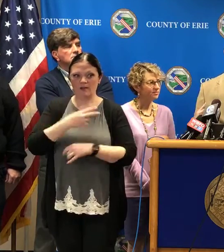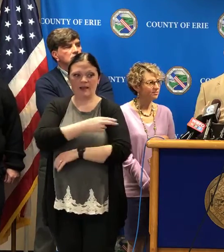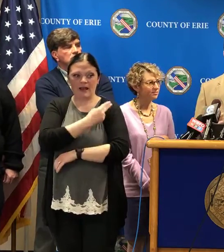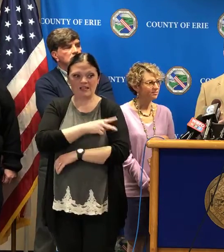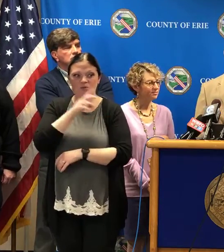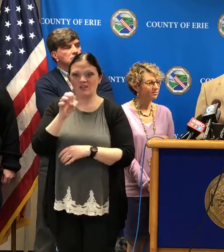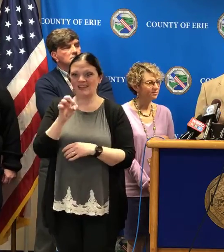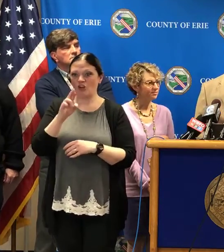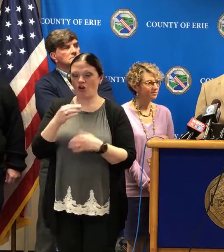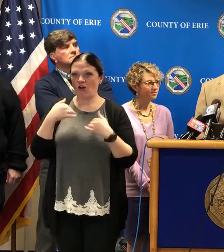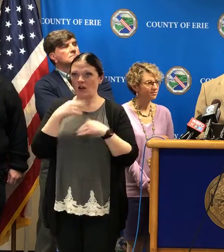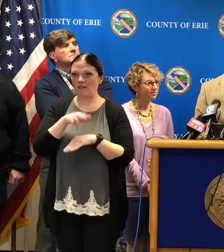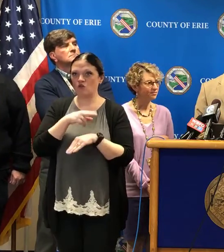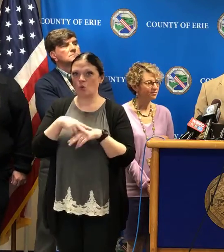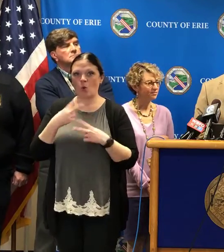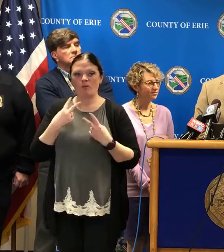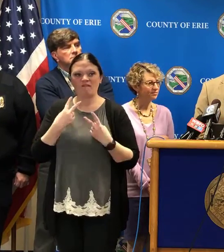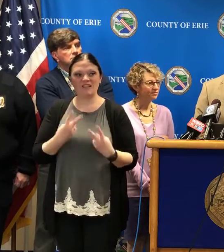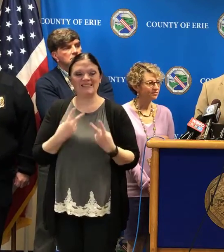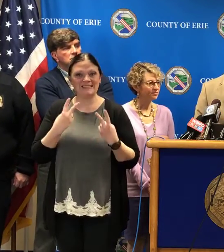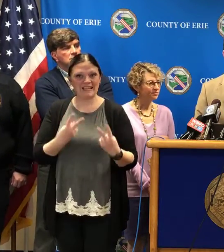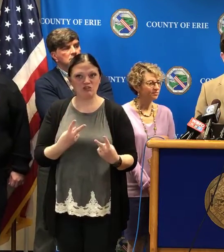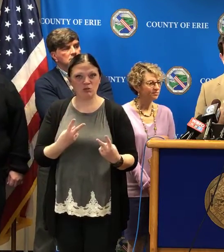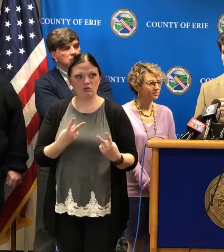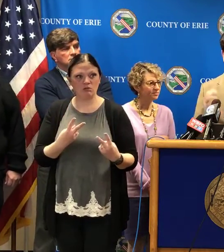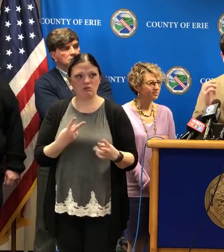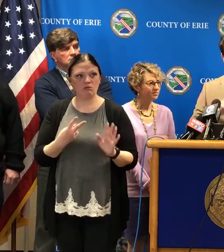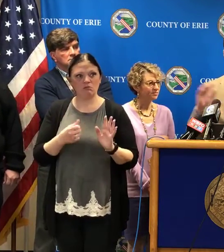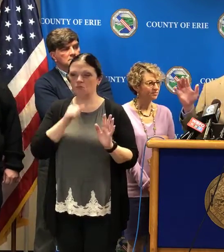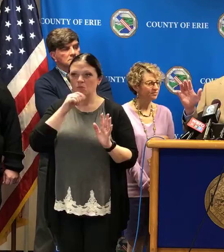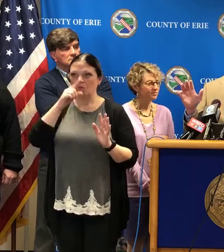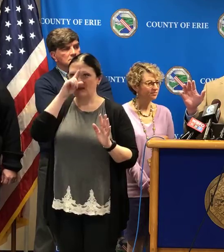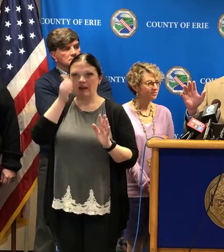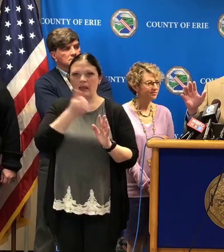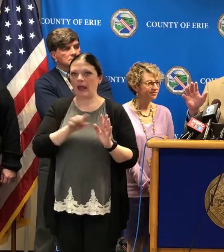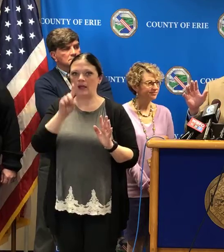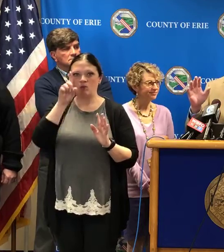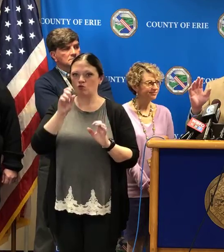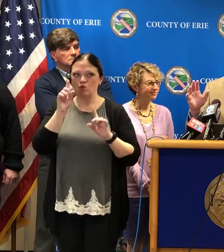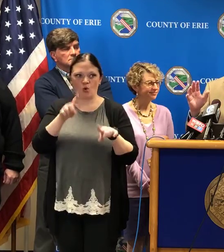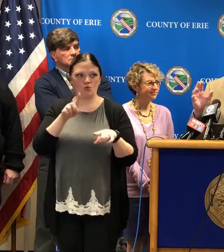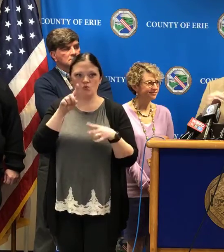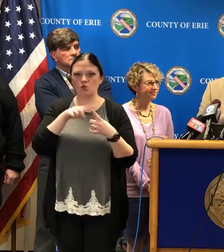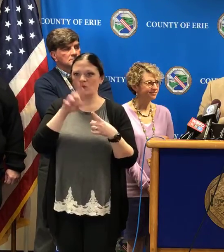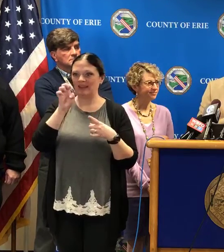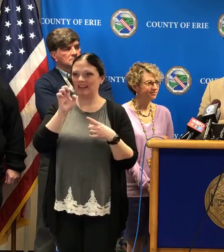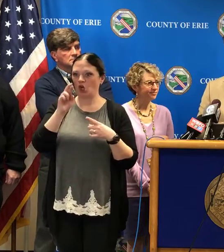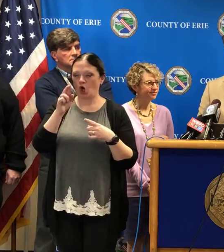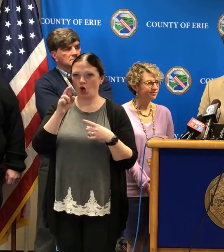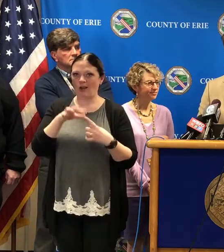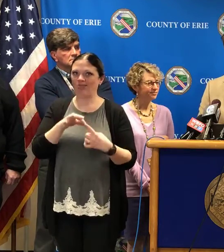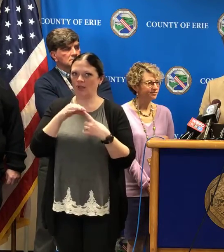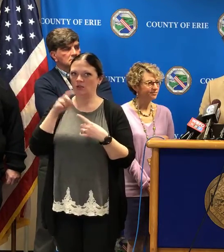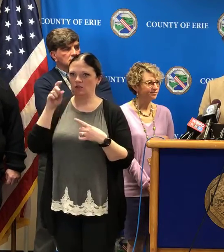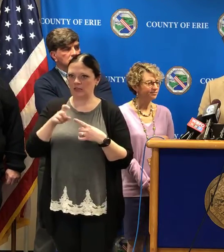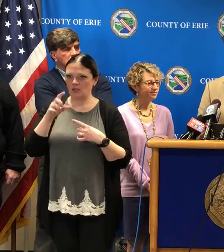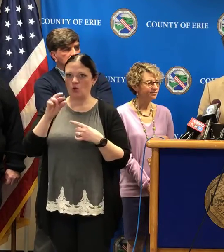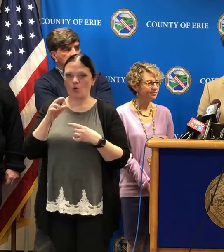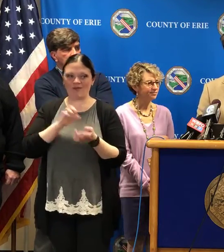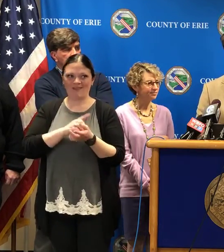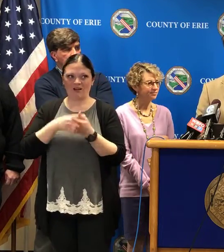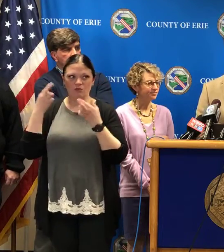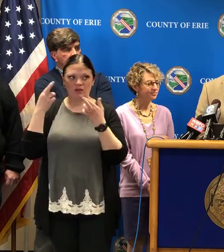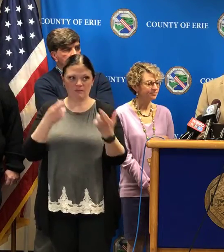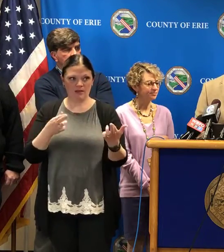ERs were having normal visitation, and we don't think anyone should ever go to an ER unless it's necessary or recommended by a